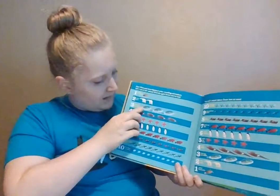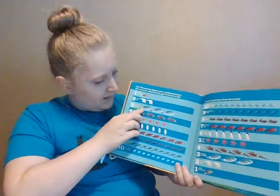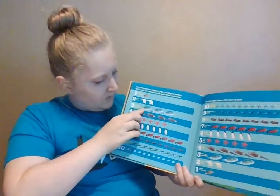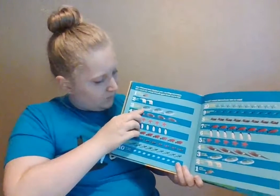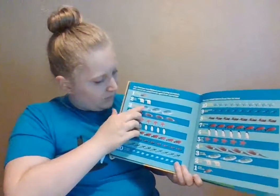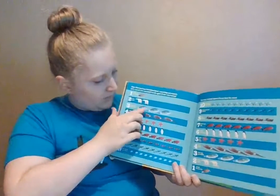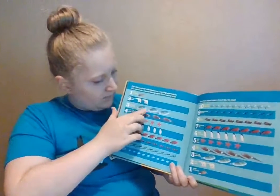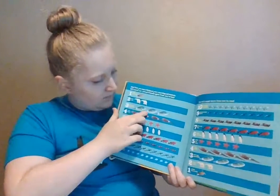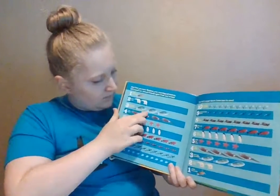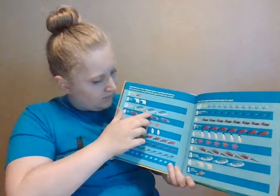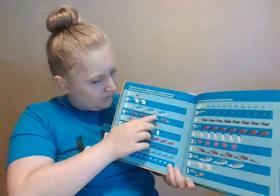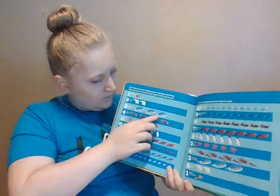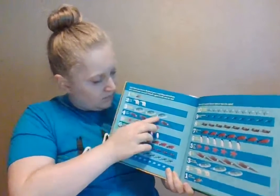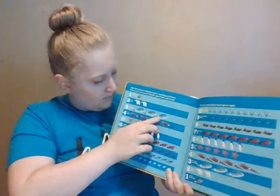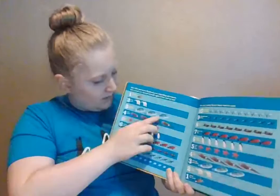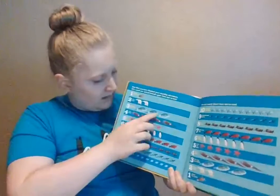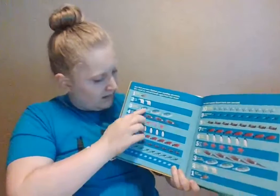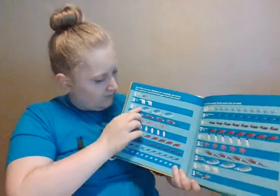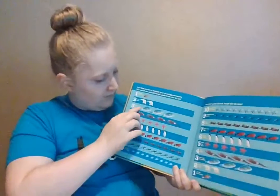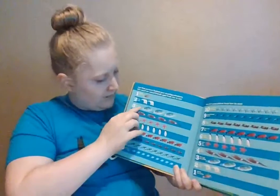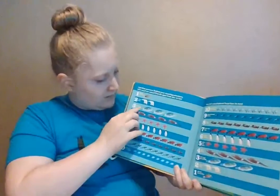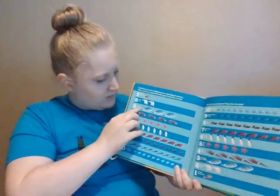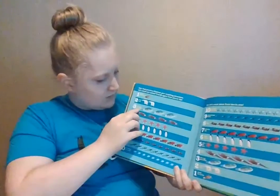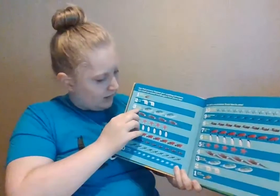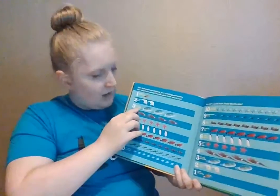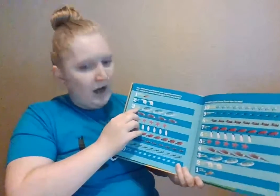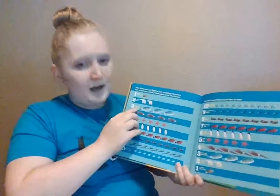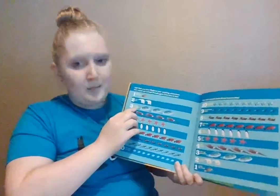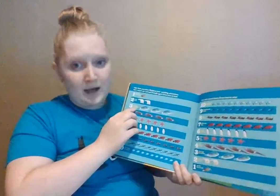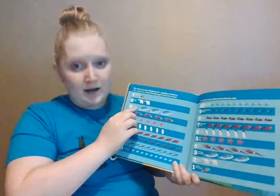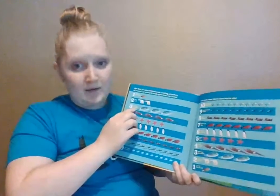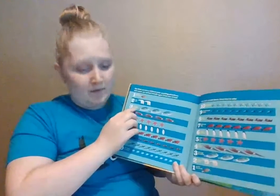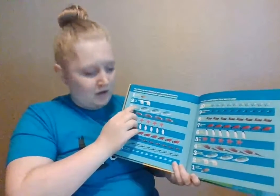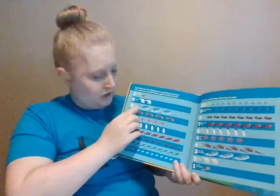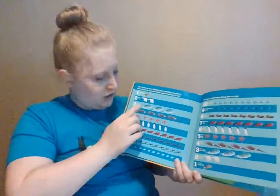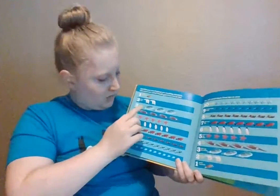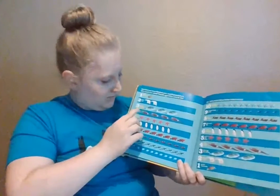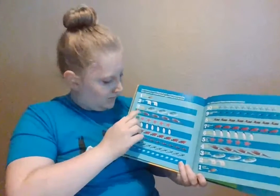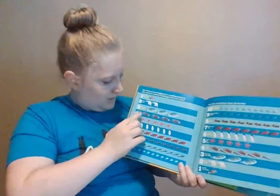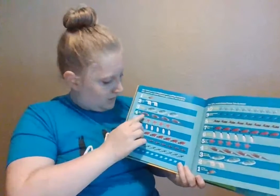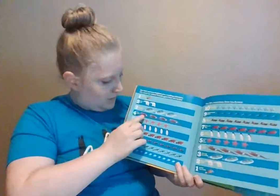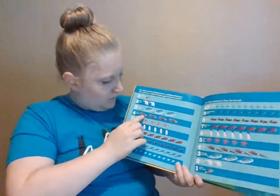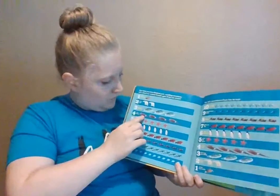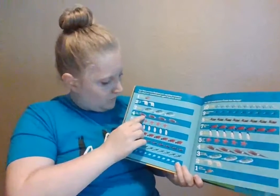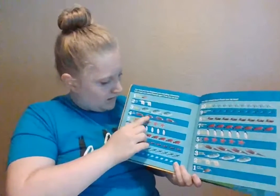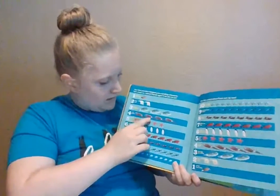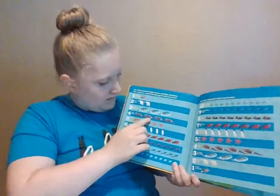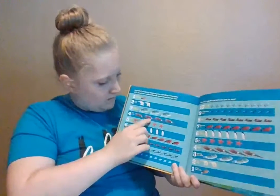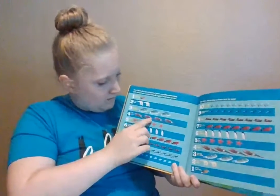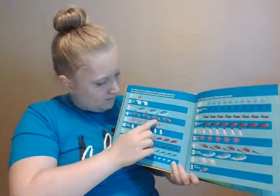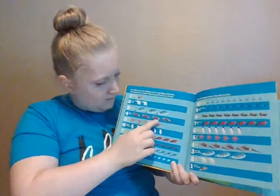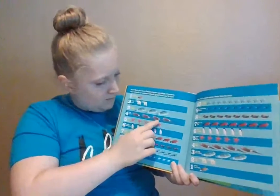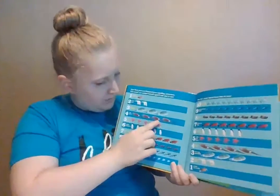3, 1, 2, 3, star-eyed parrotfish, 1, 2,